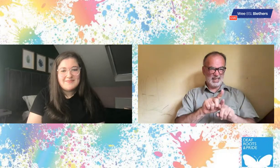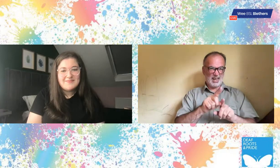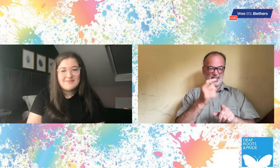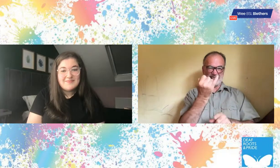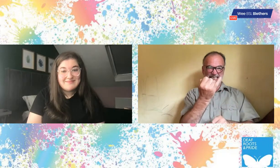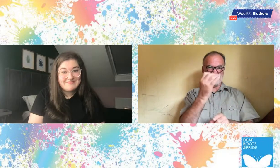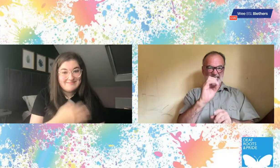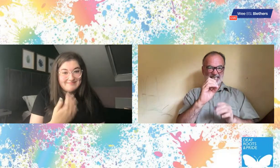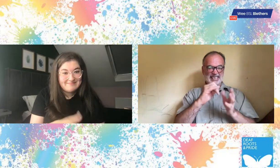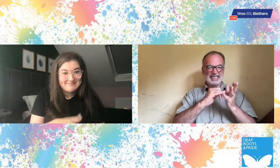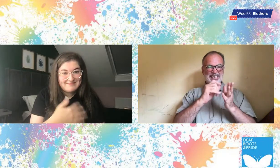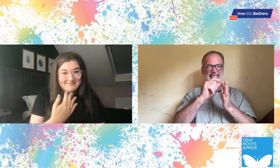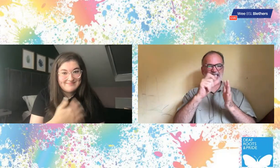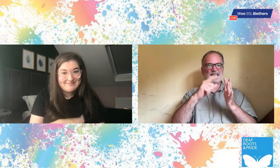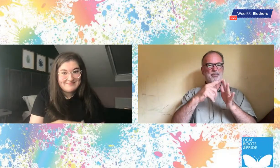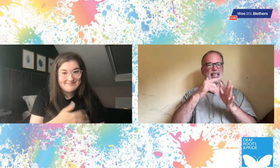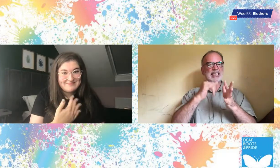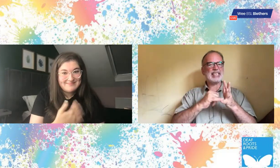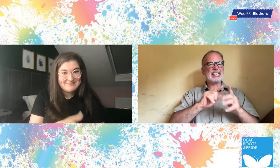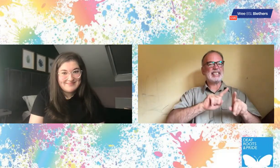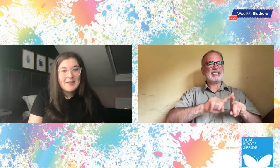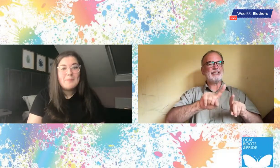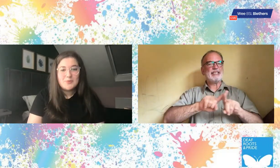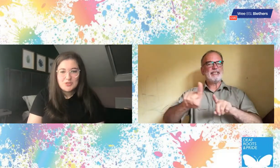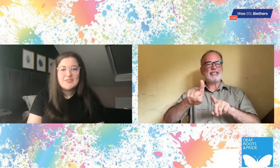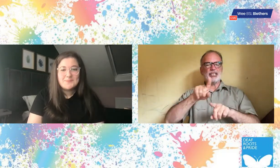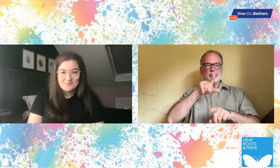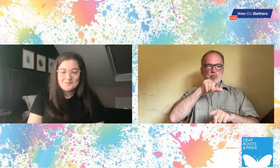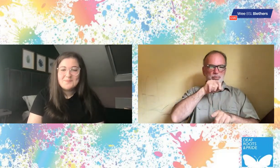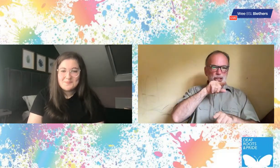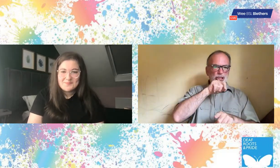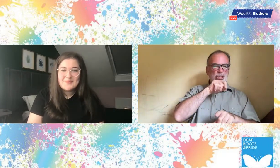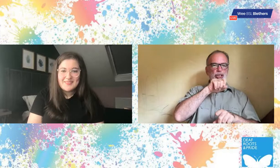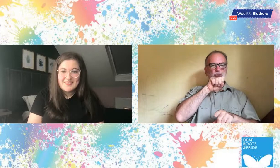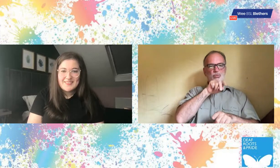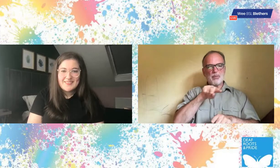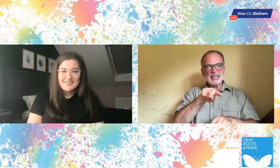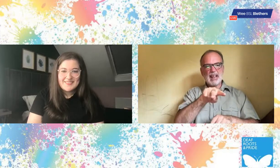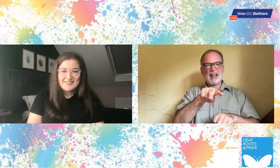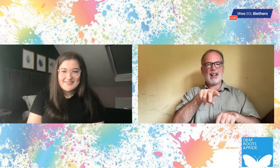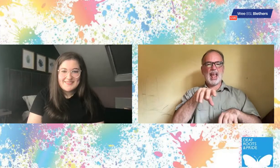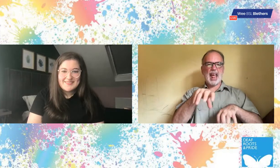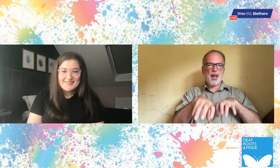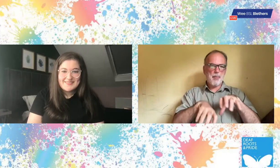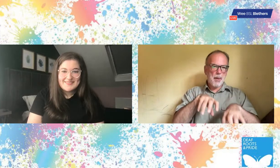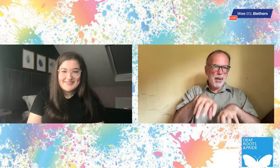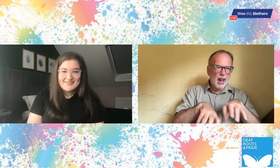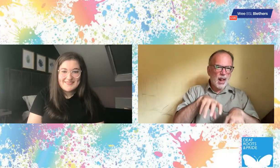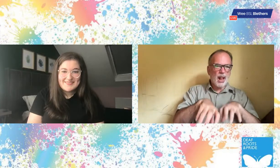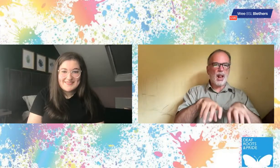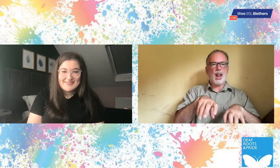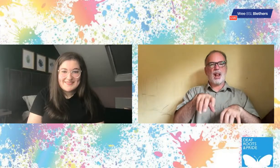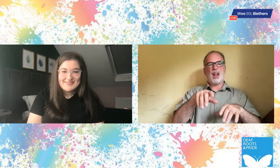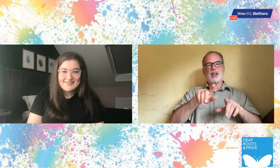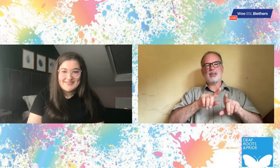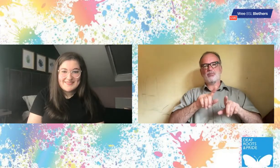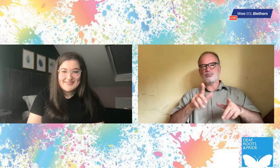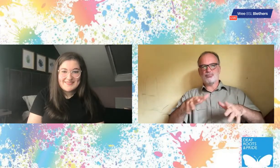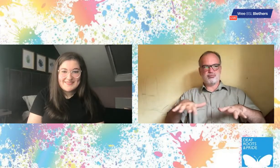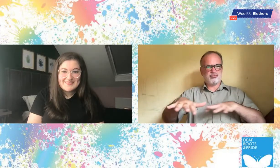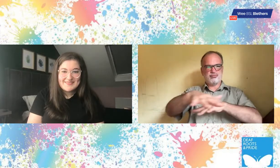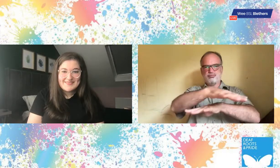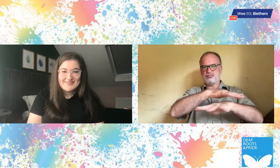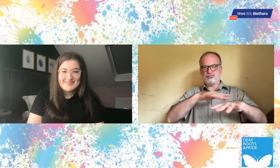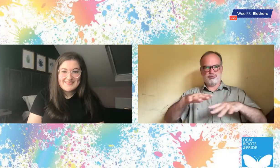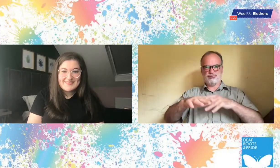Oh, well, for over 20, 30 years, we've had different species, about 60